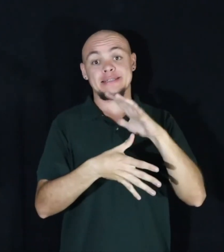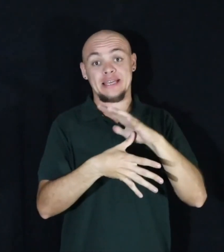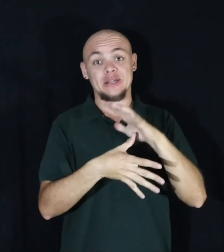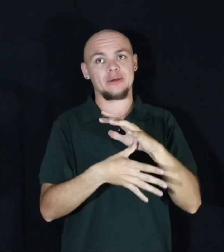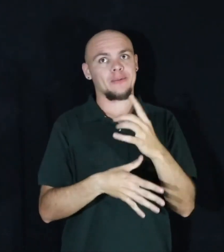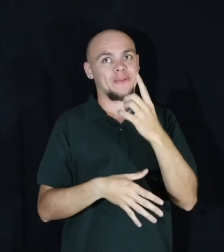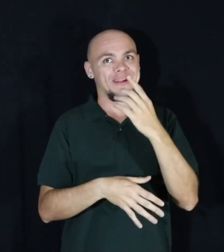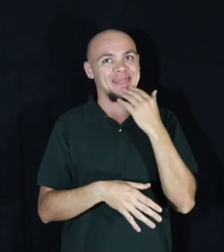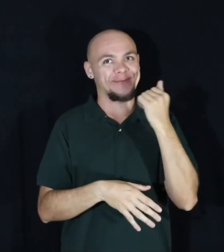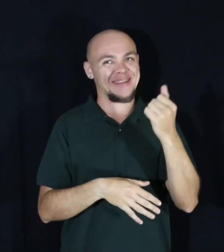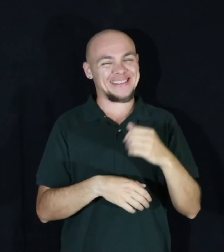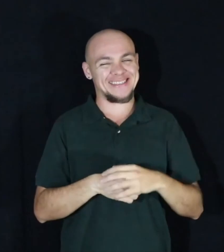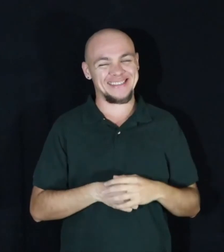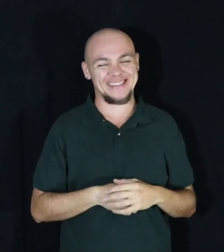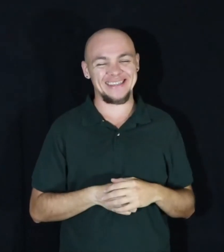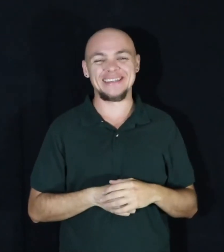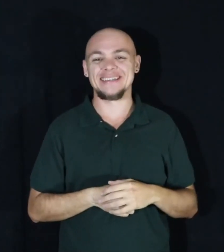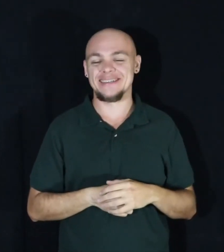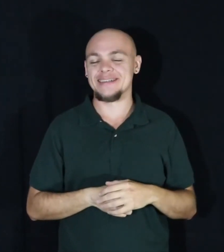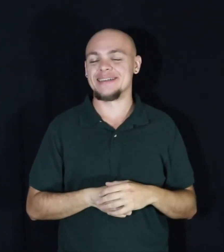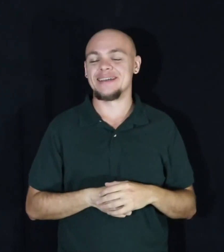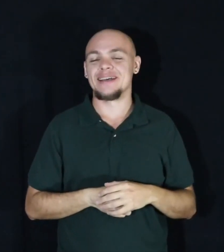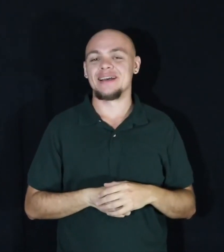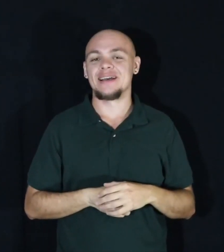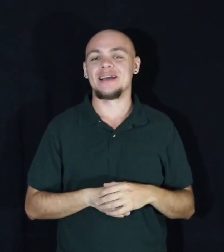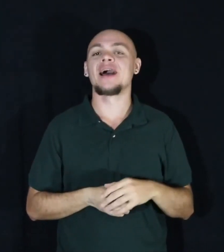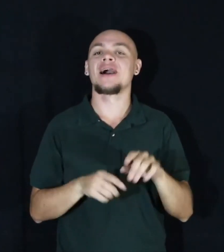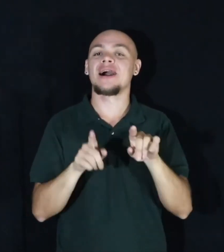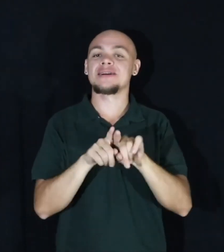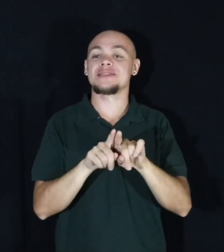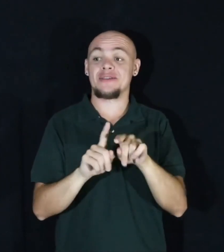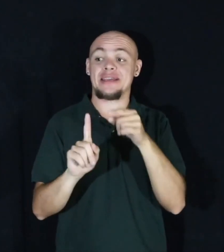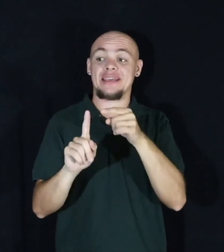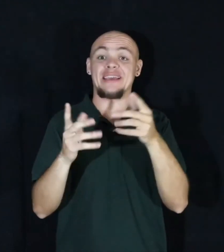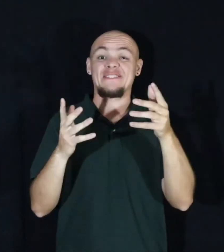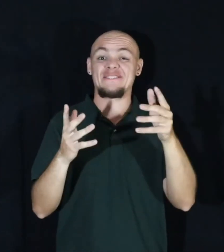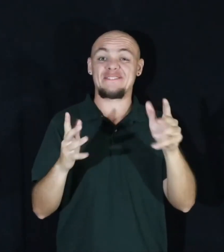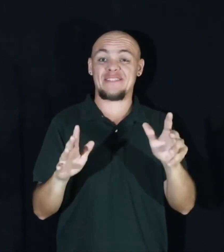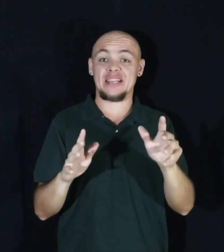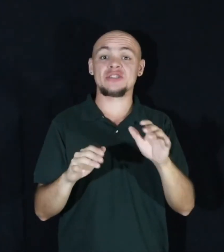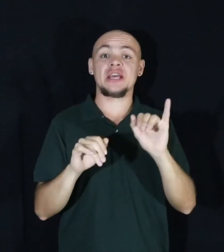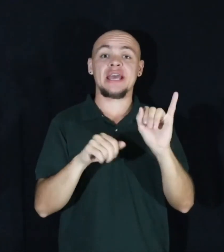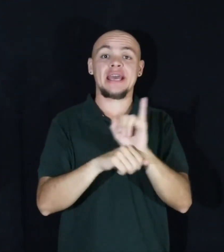add. And, and he even completed a couple